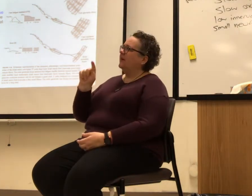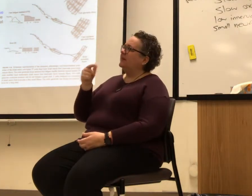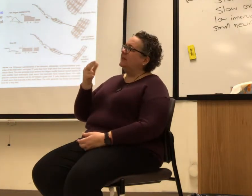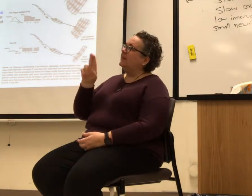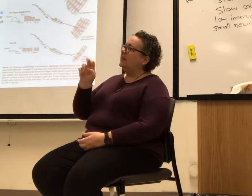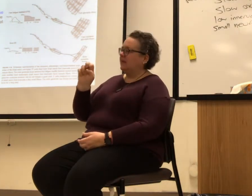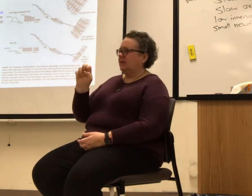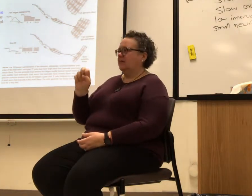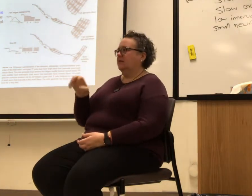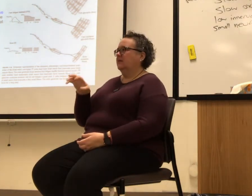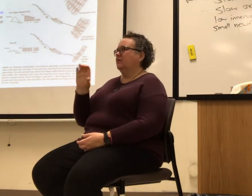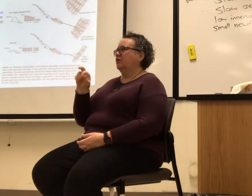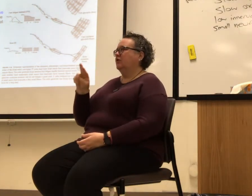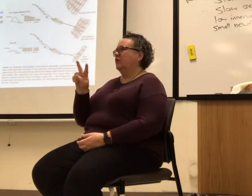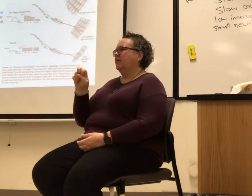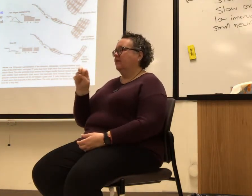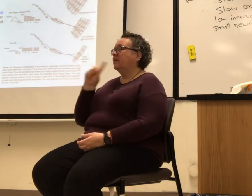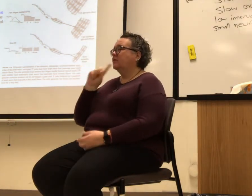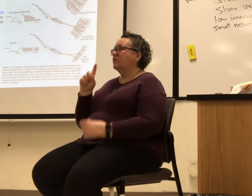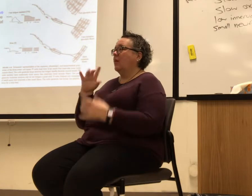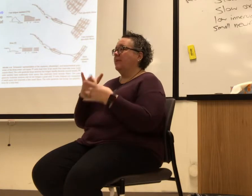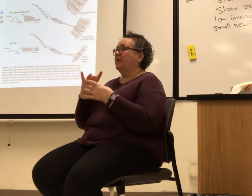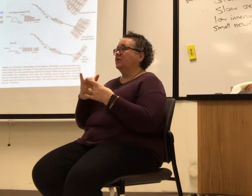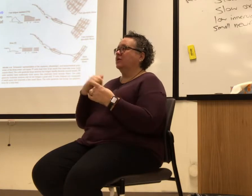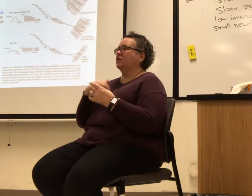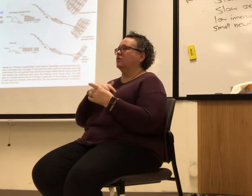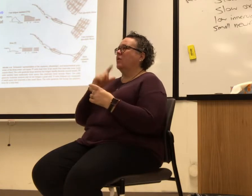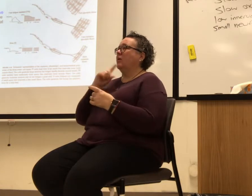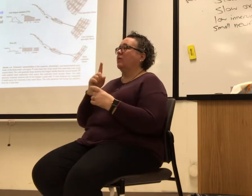that I mentioned. Let's twitch it for